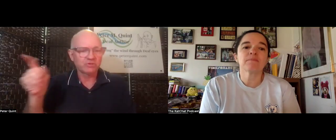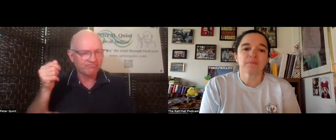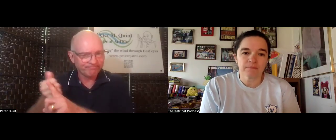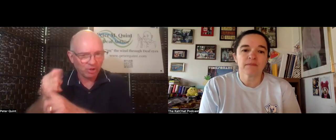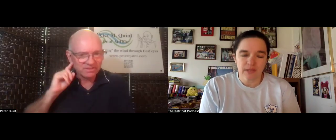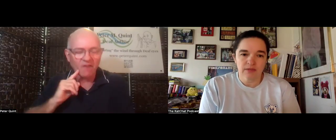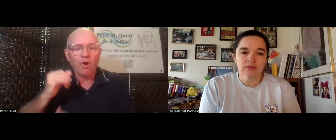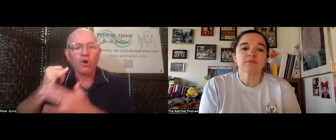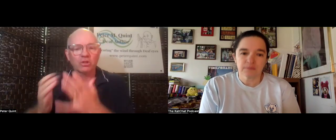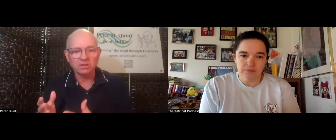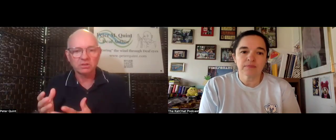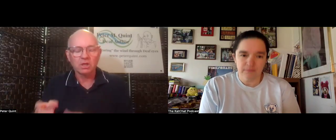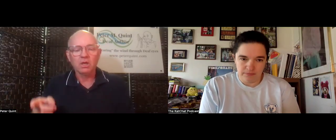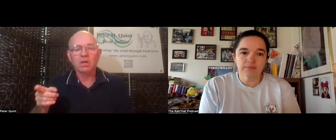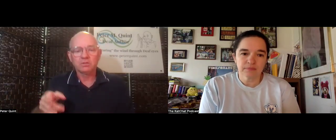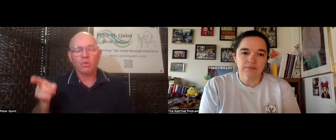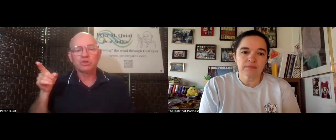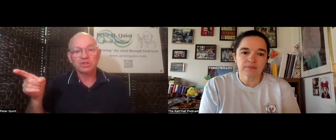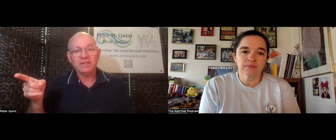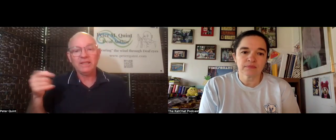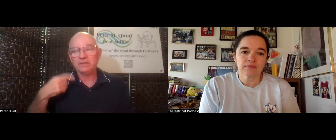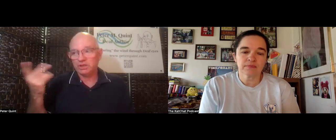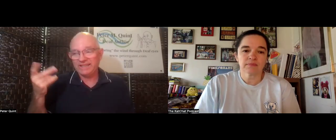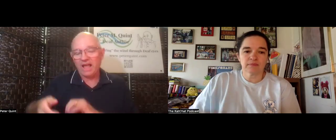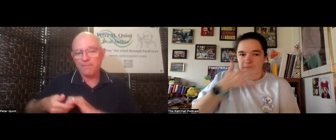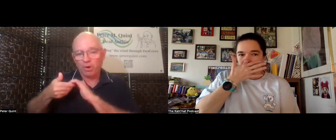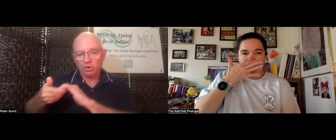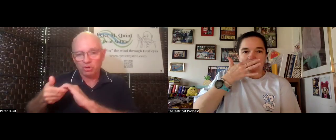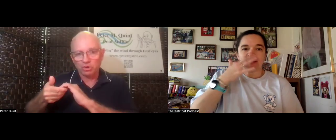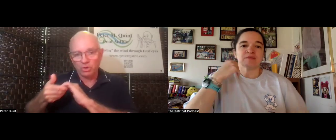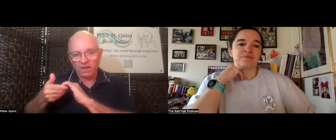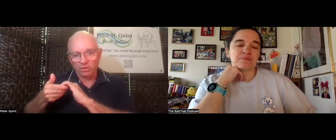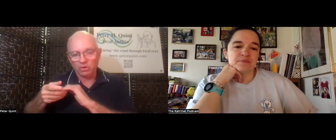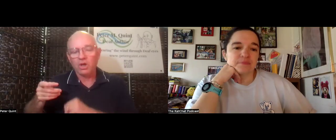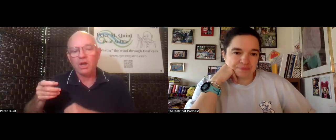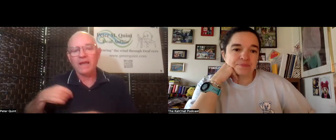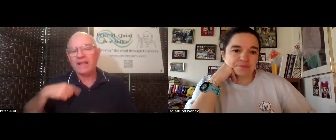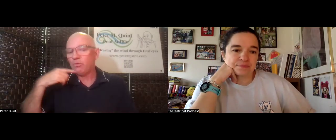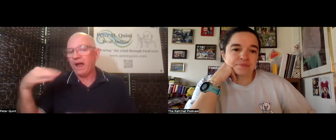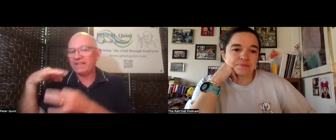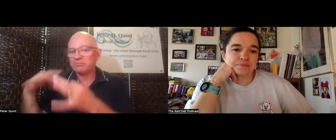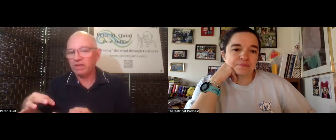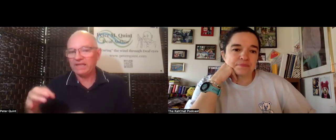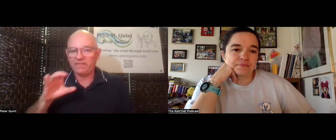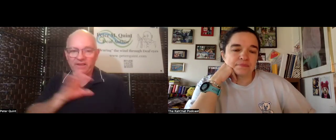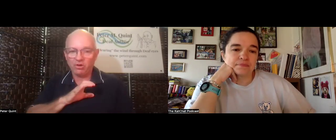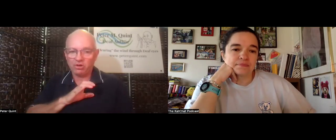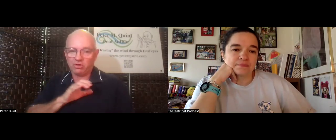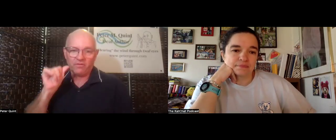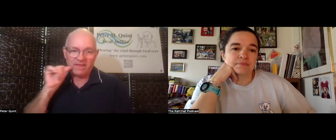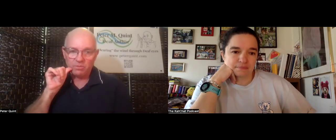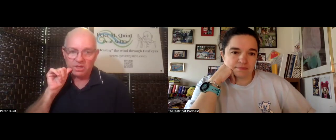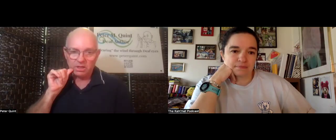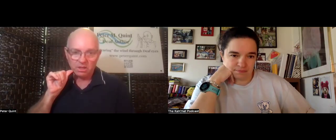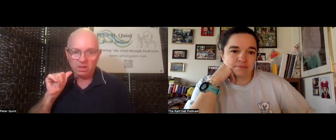Covington, that artist. So she and I partnered together, and I explained the